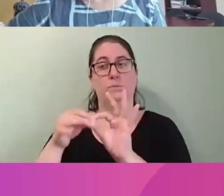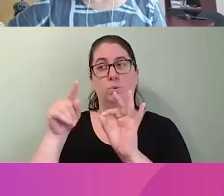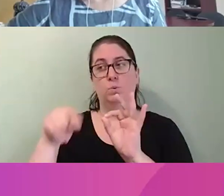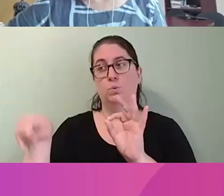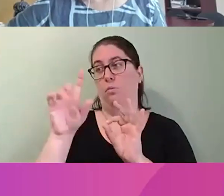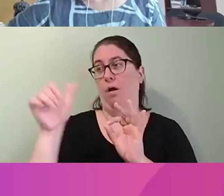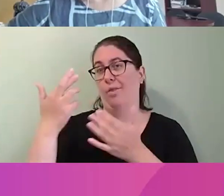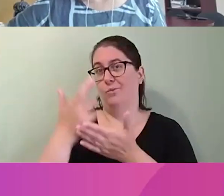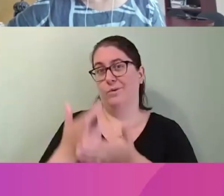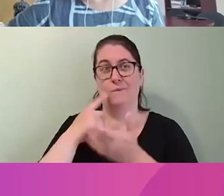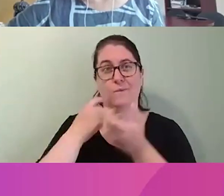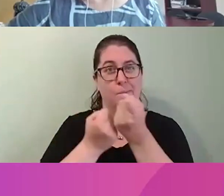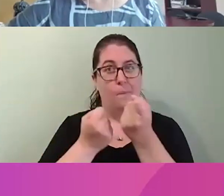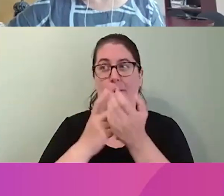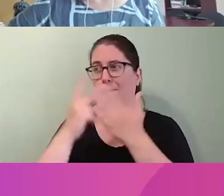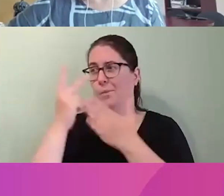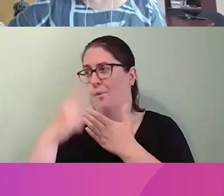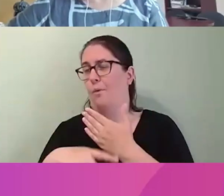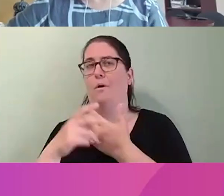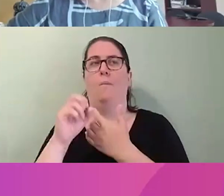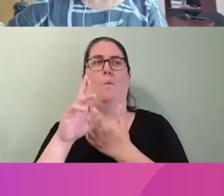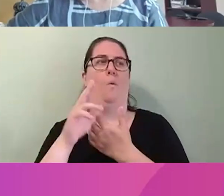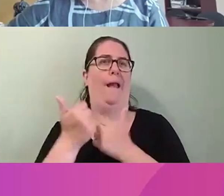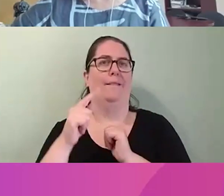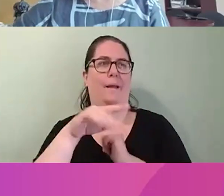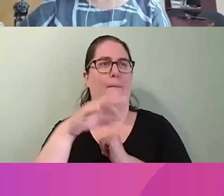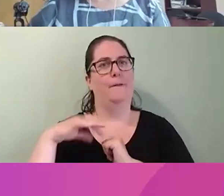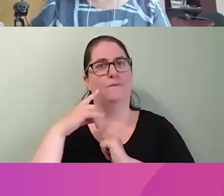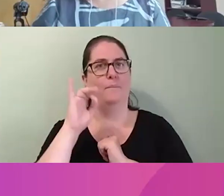other sources of support or programs that they may benefit from.